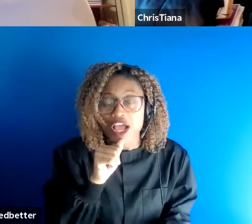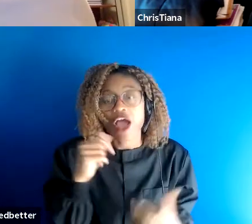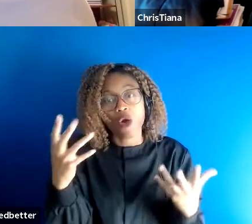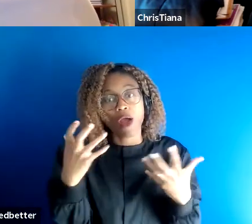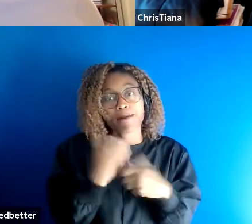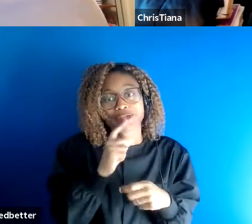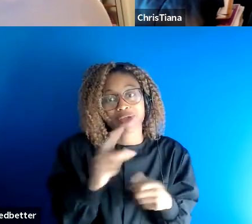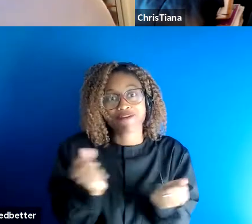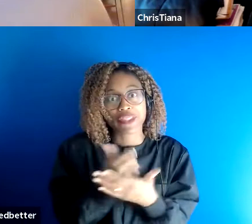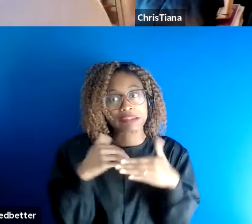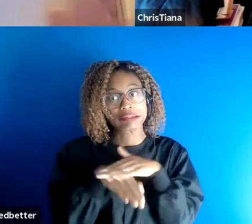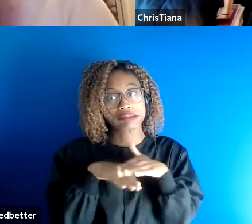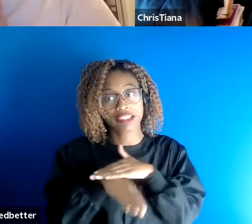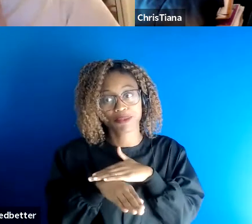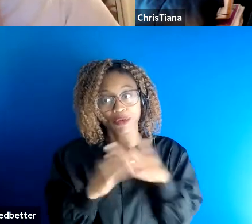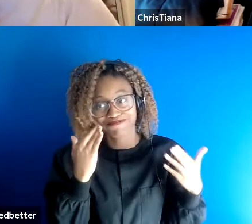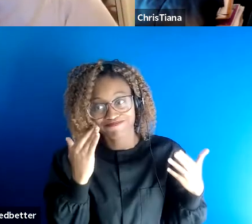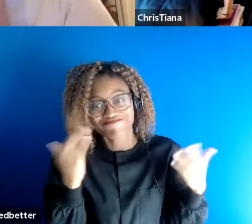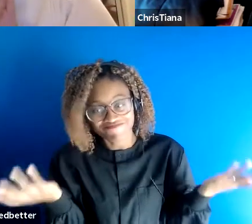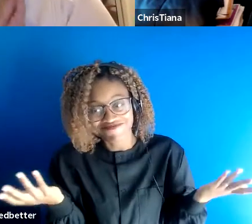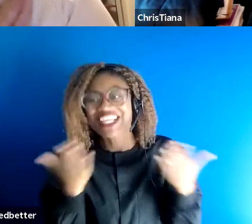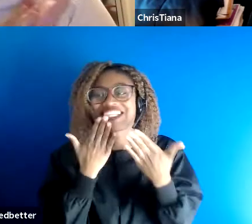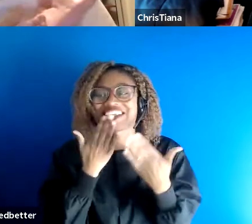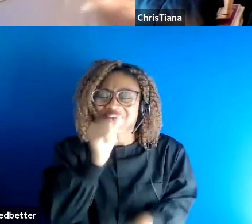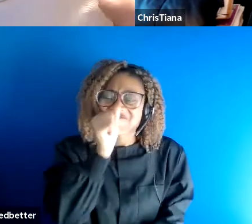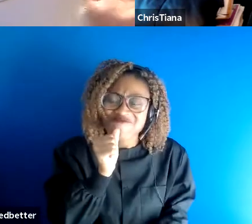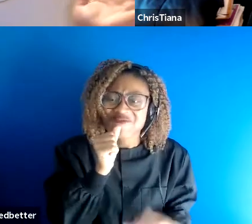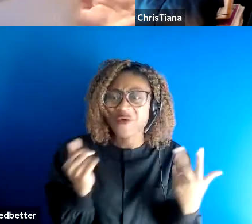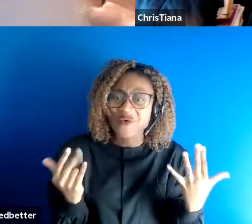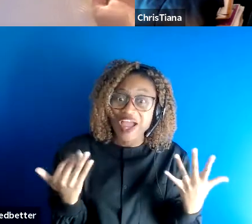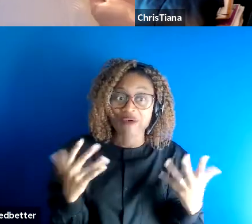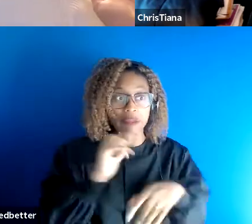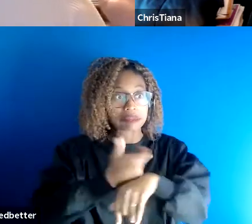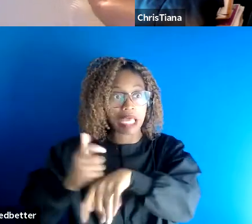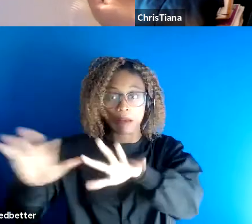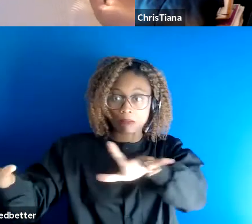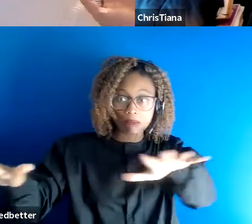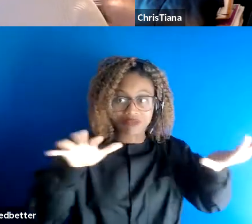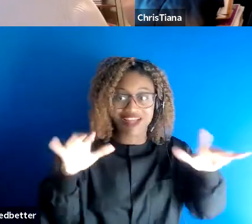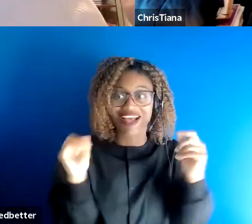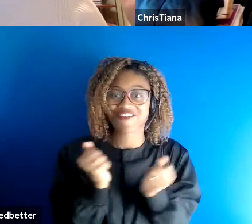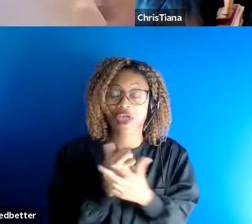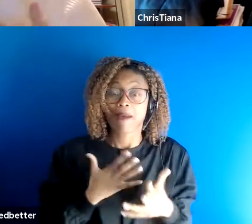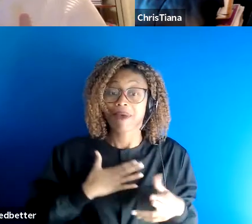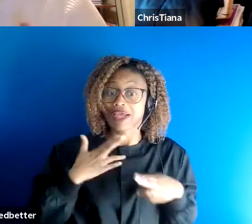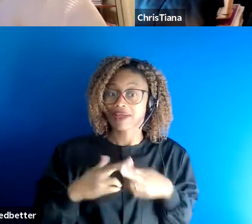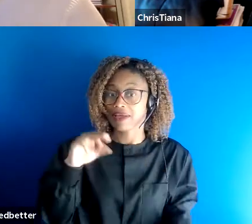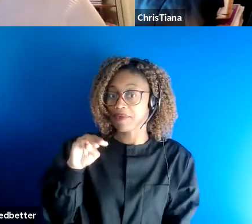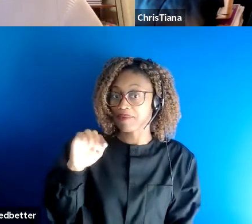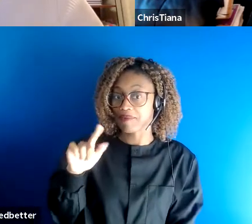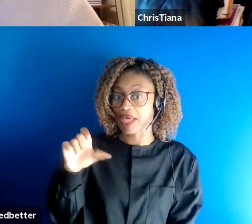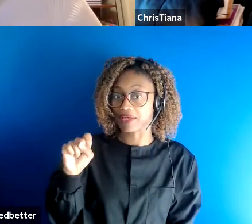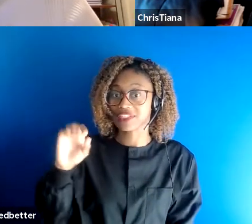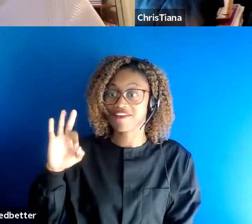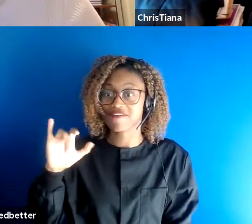everything is accessible. So thank you for waiting as we got everything set up. My name is Mel Felton.